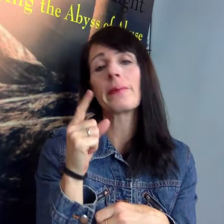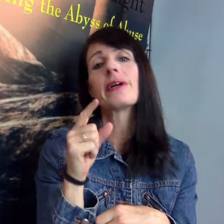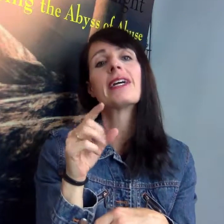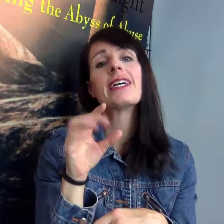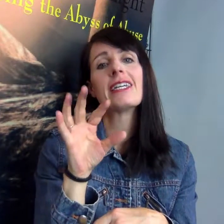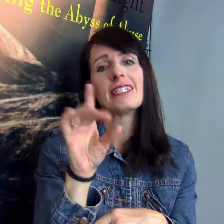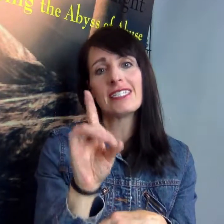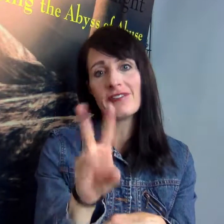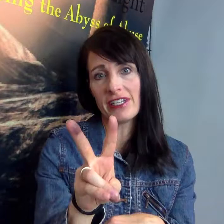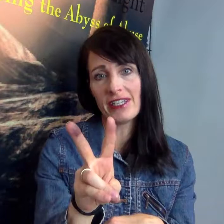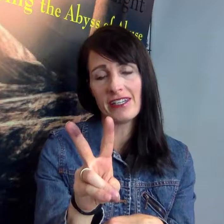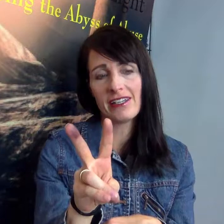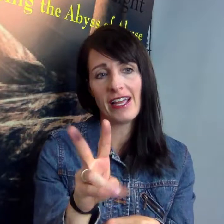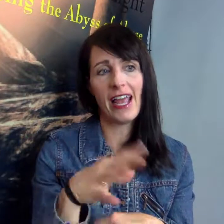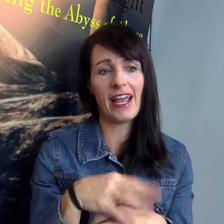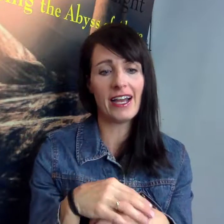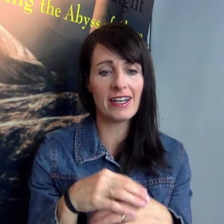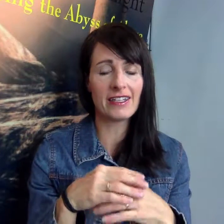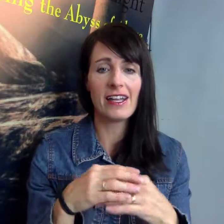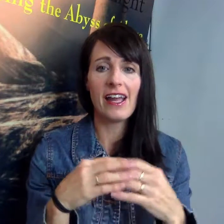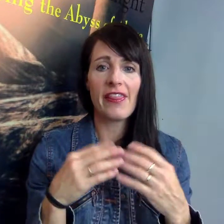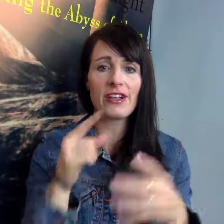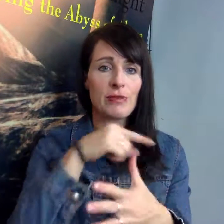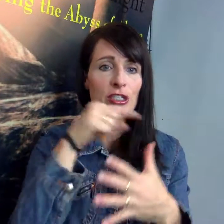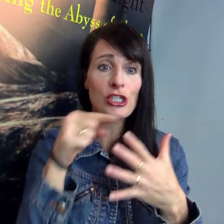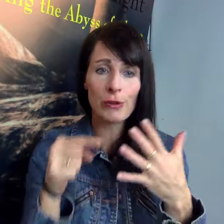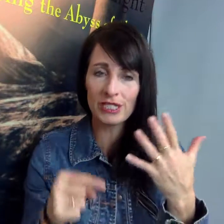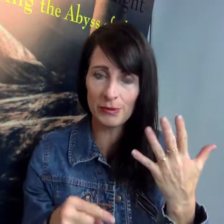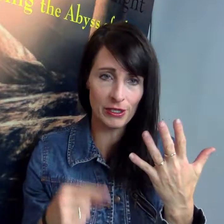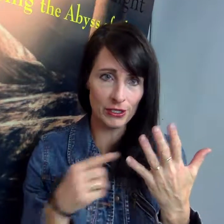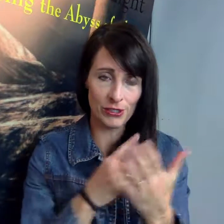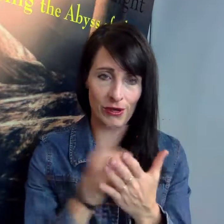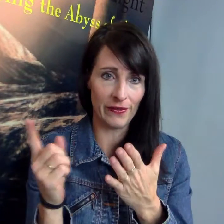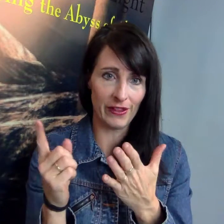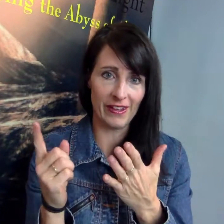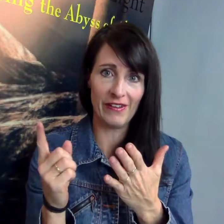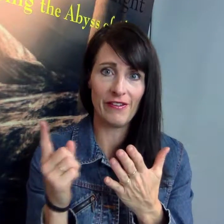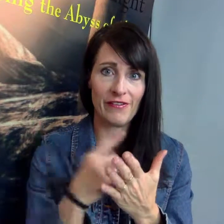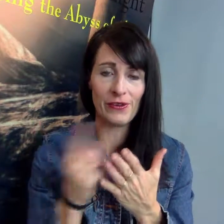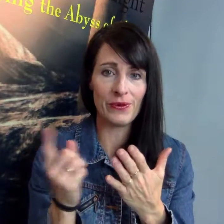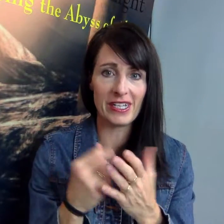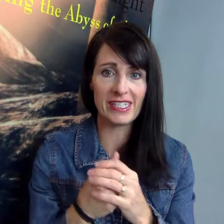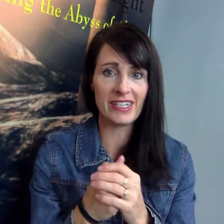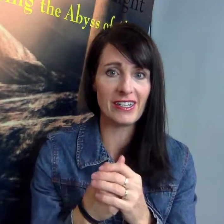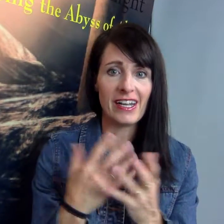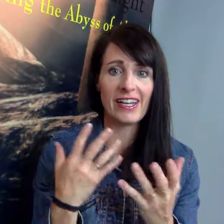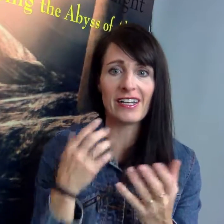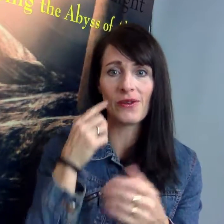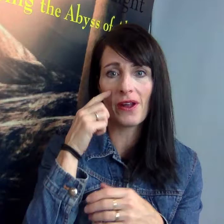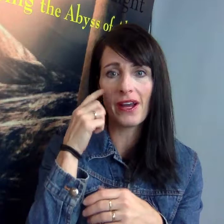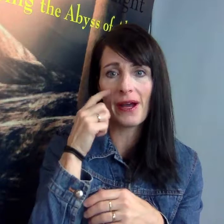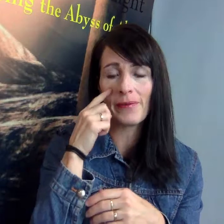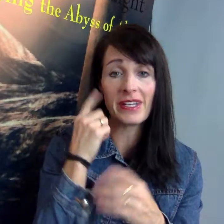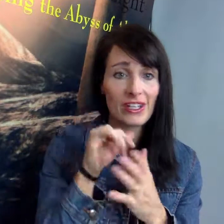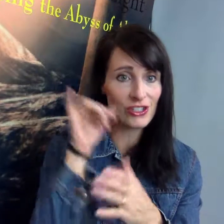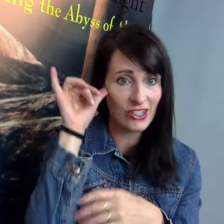DV and there's been so many speakers throughout the few weeks here and yesterday